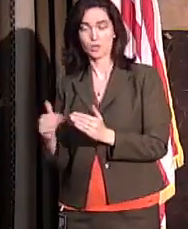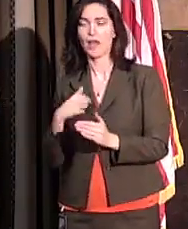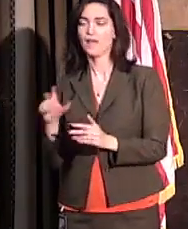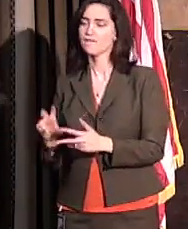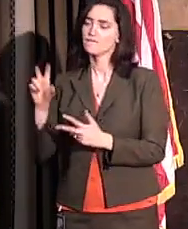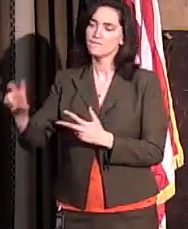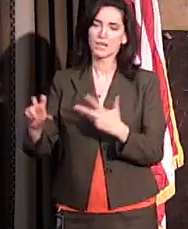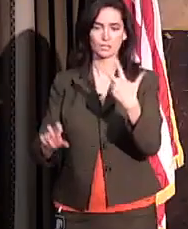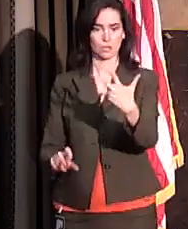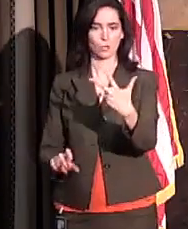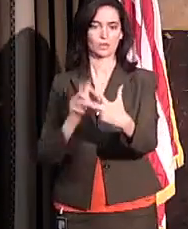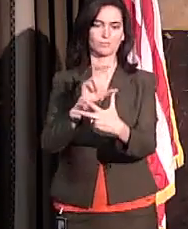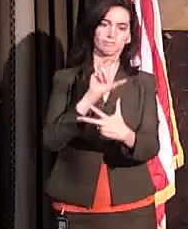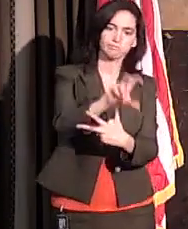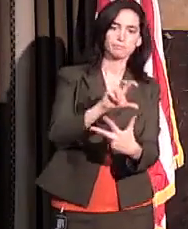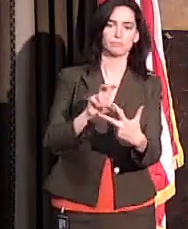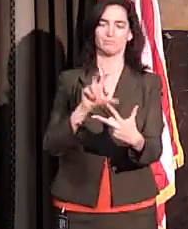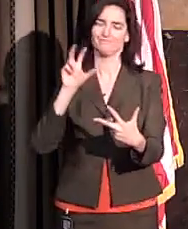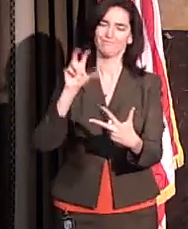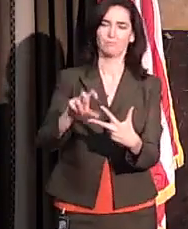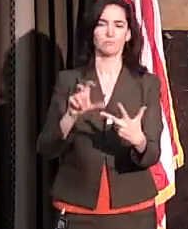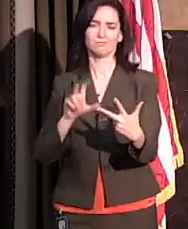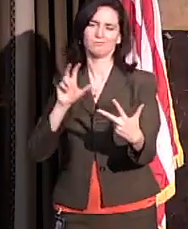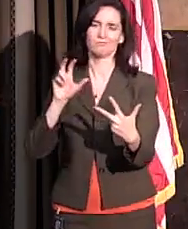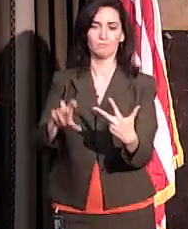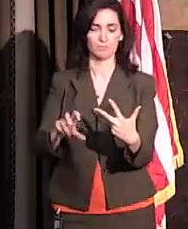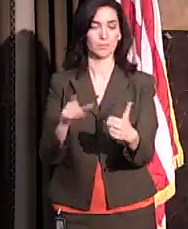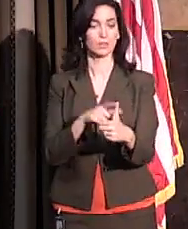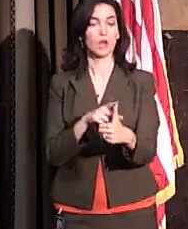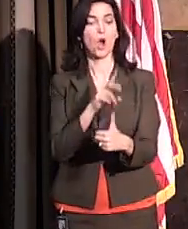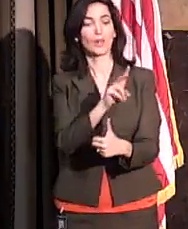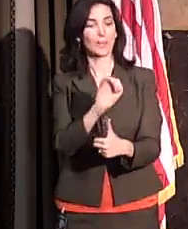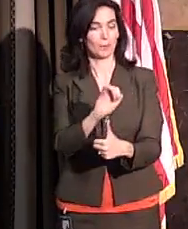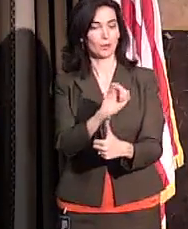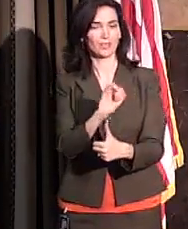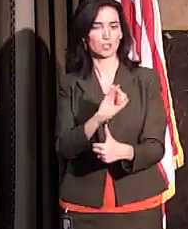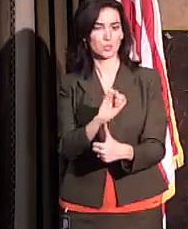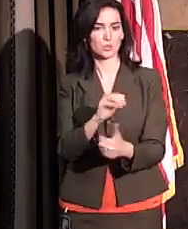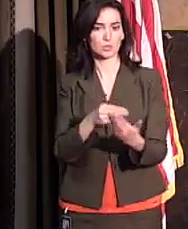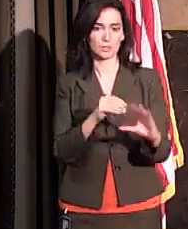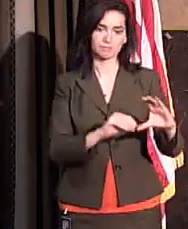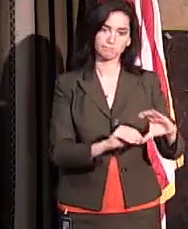main investment areas. First, the Unemployment Insurance Trust Fund.